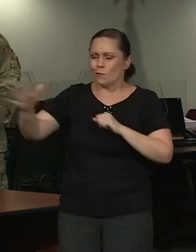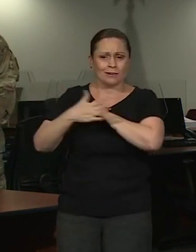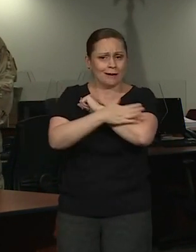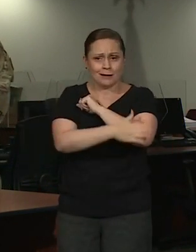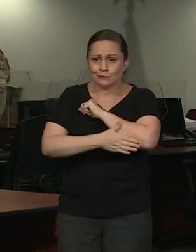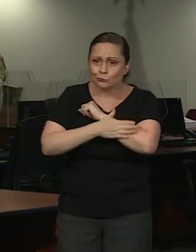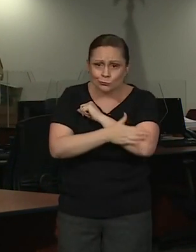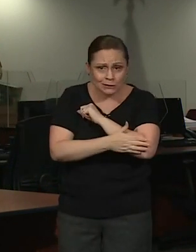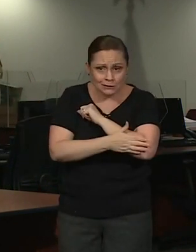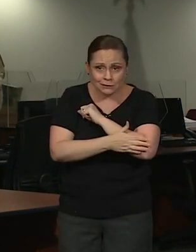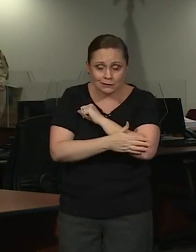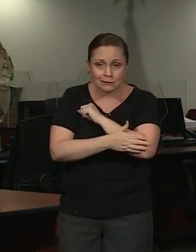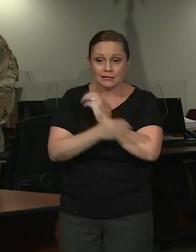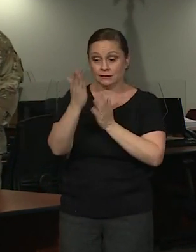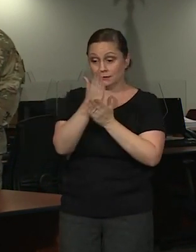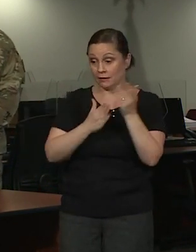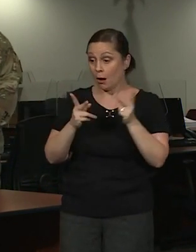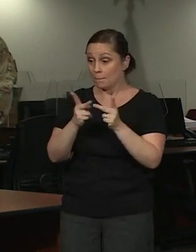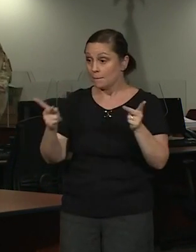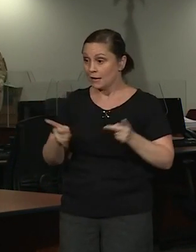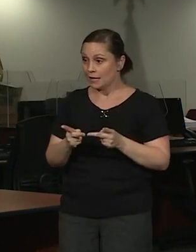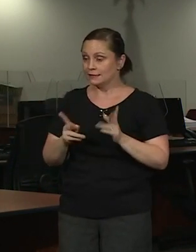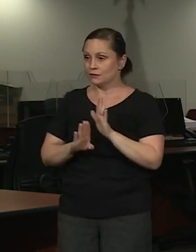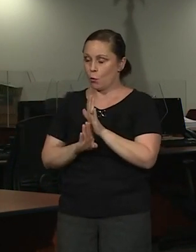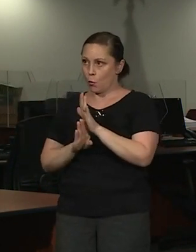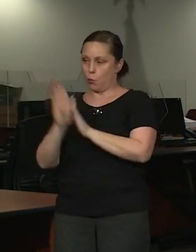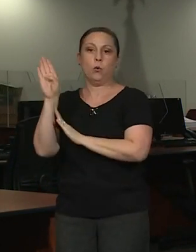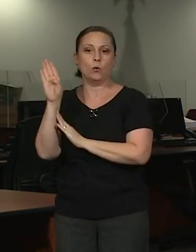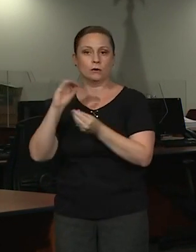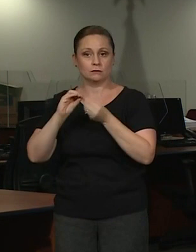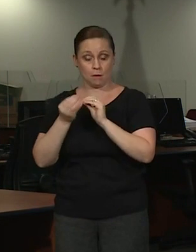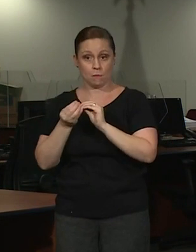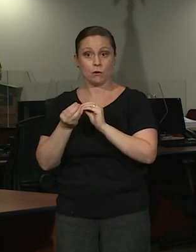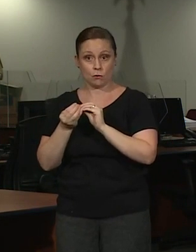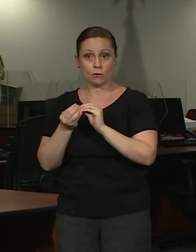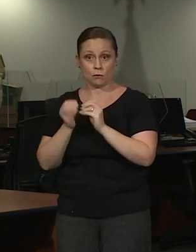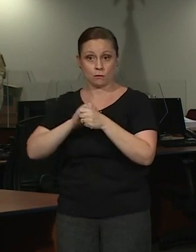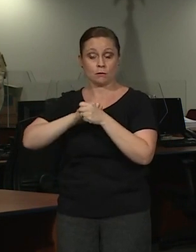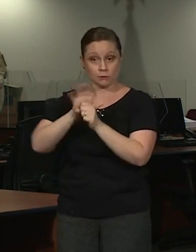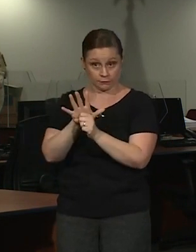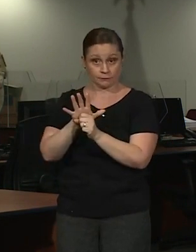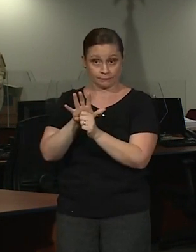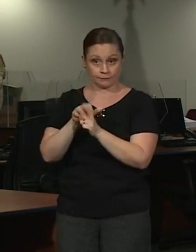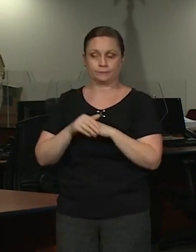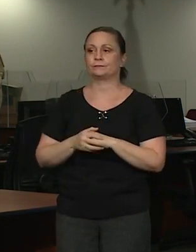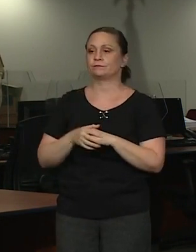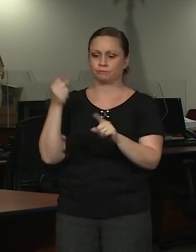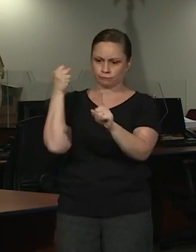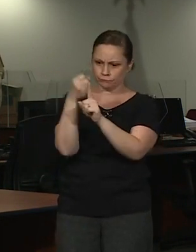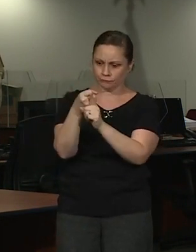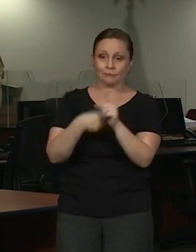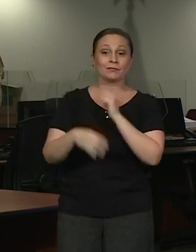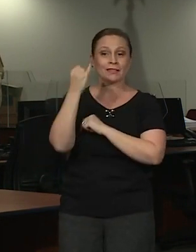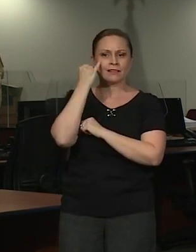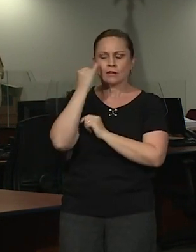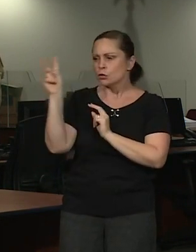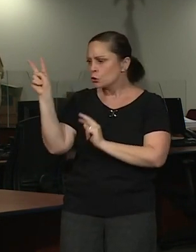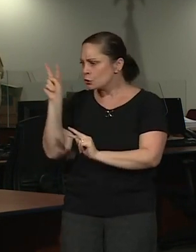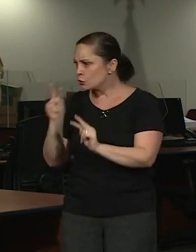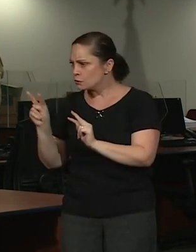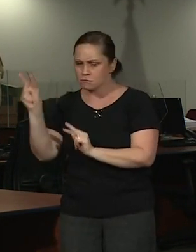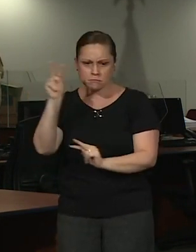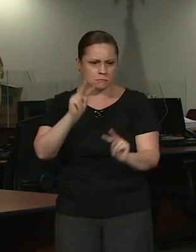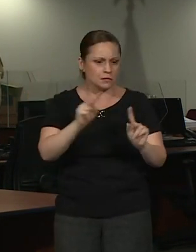because places are spiking all over the country. And my bet is if you were to go look at the places that's spiking, you would find that